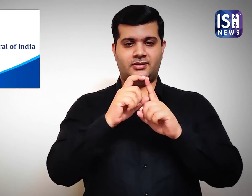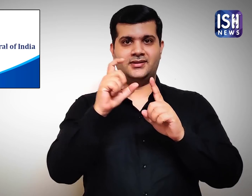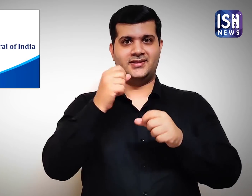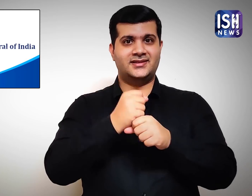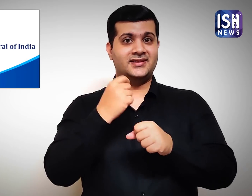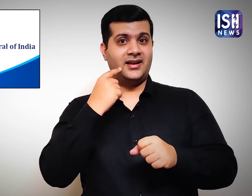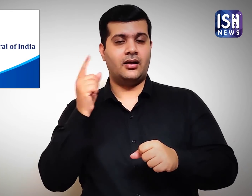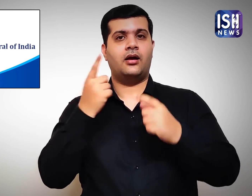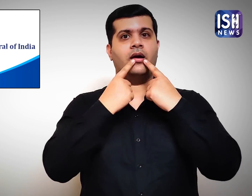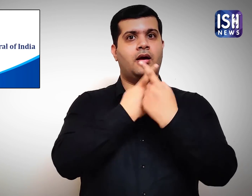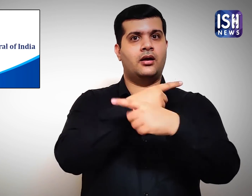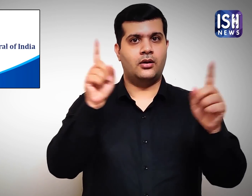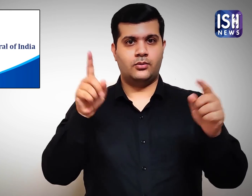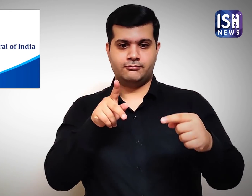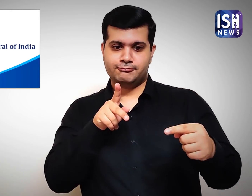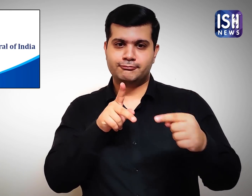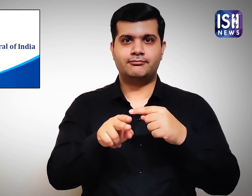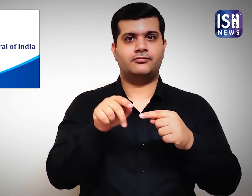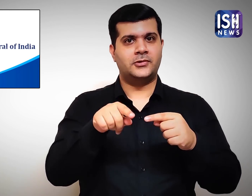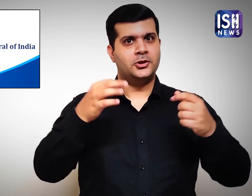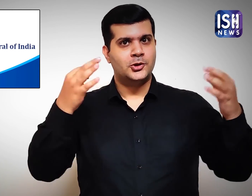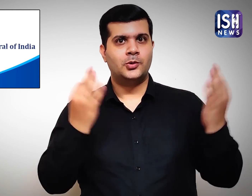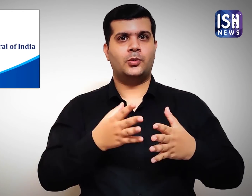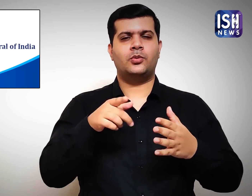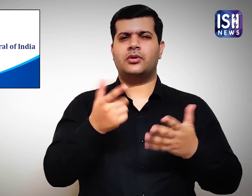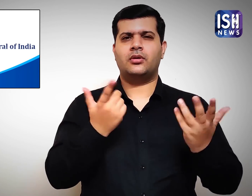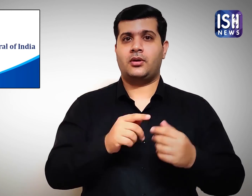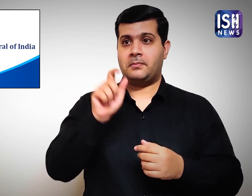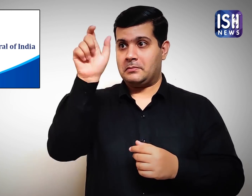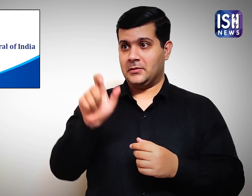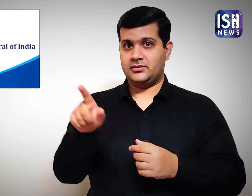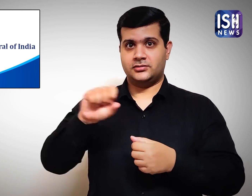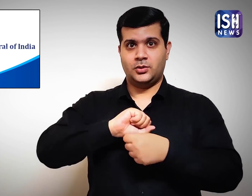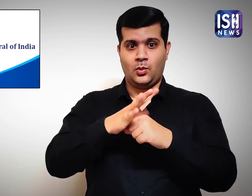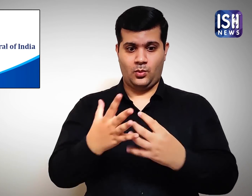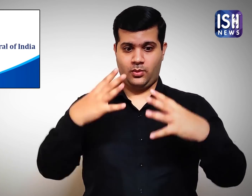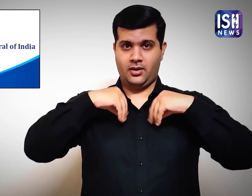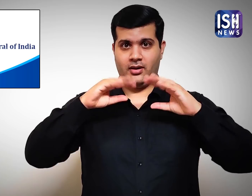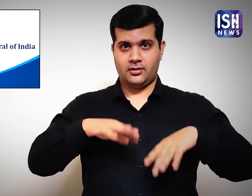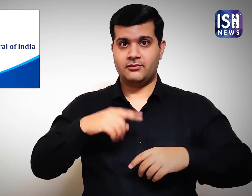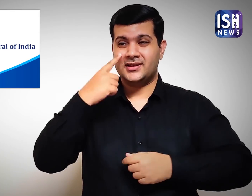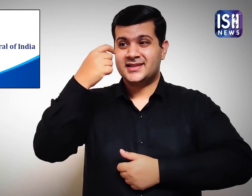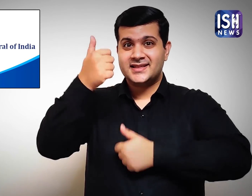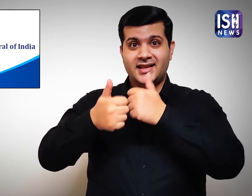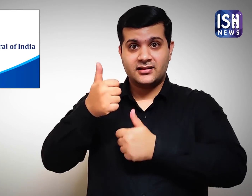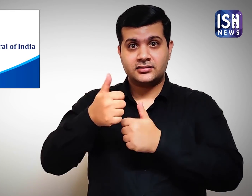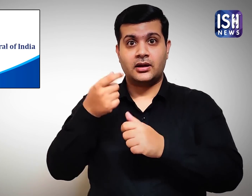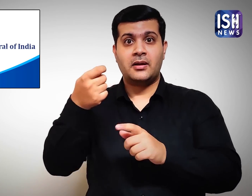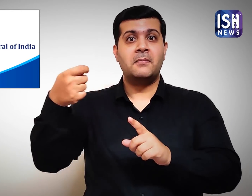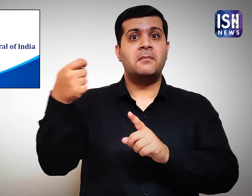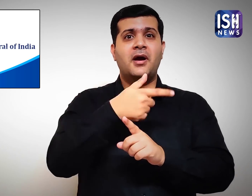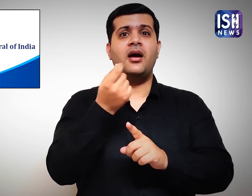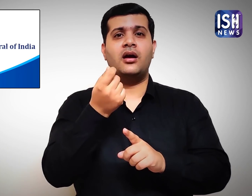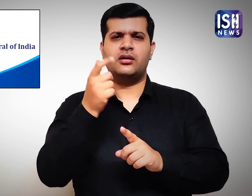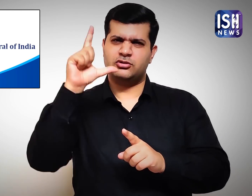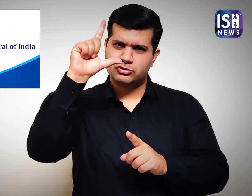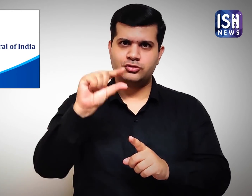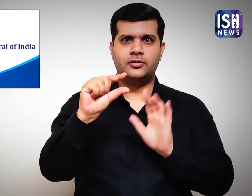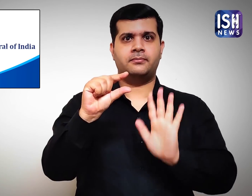Now the DCGI has approved the launch of a new low-cost test to check if a person has been infected with